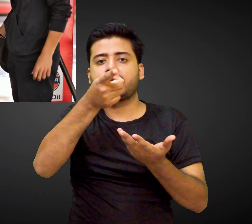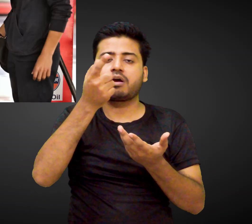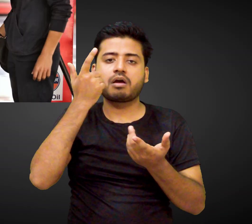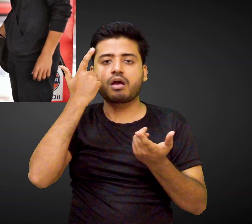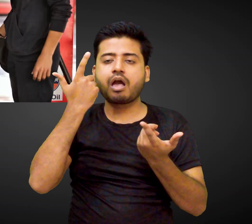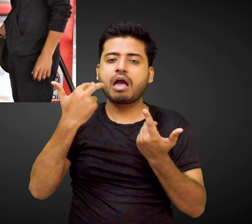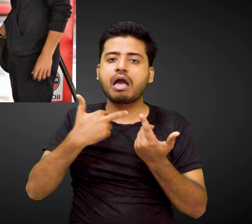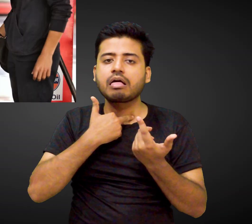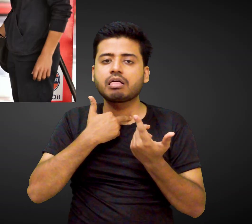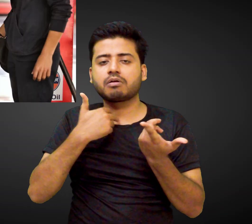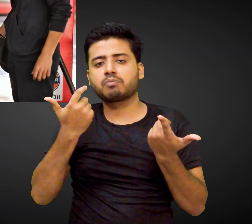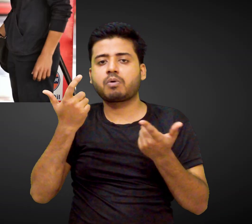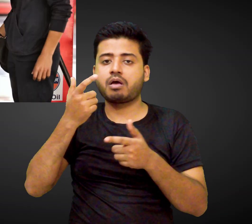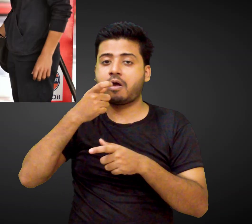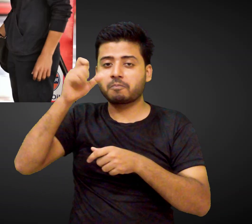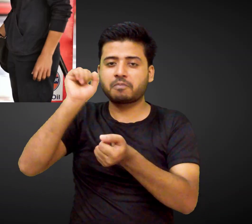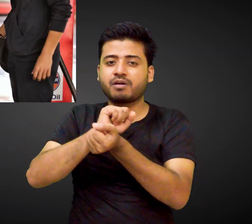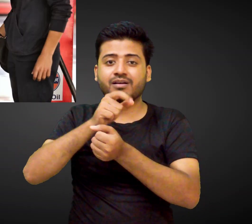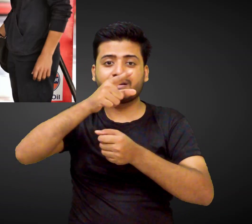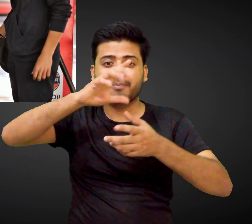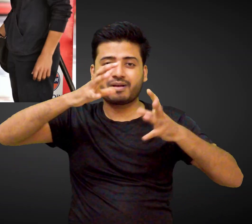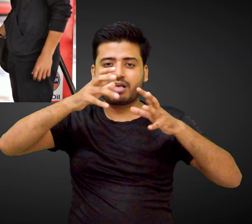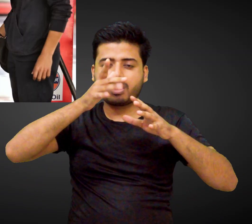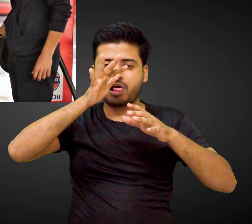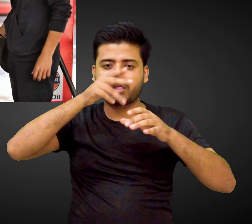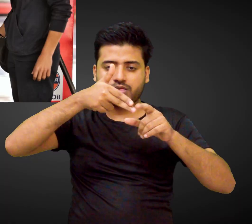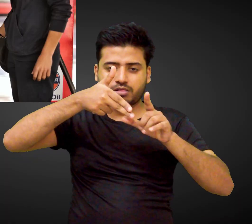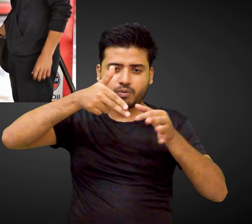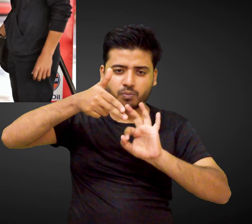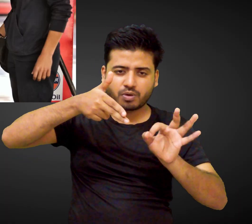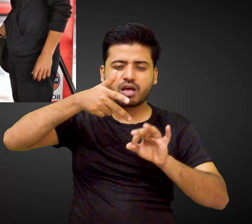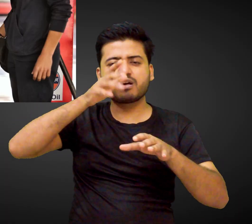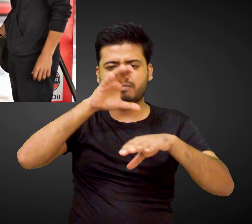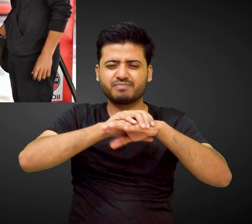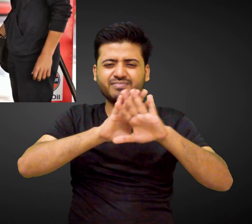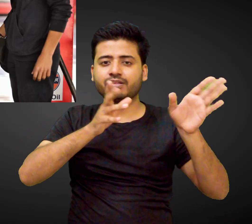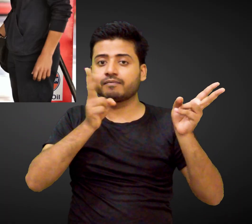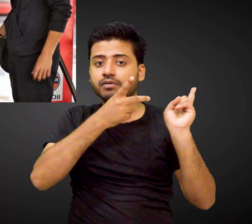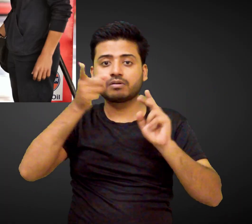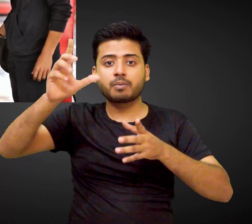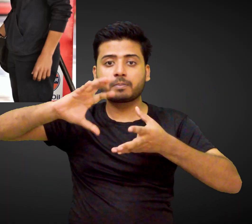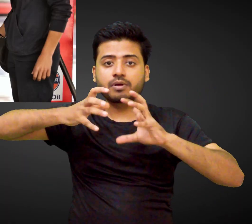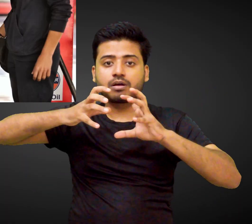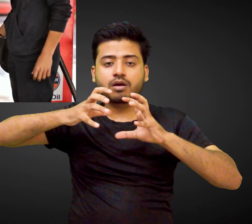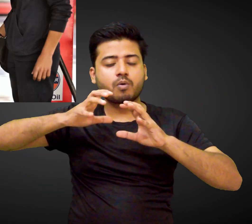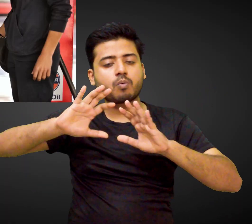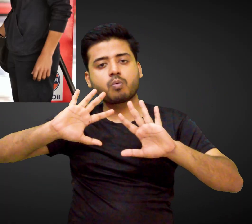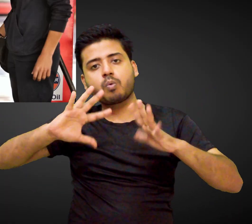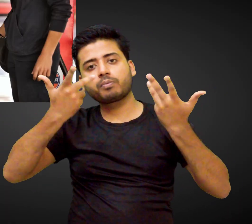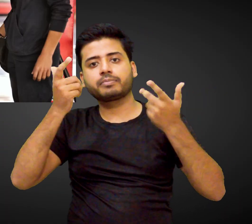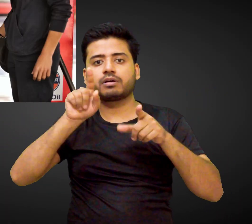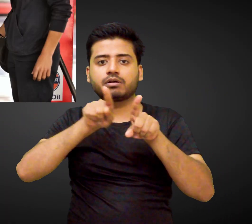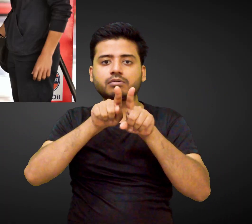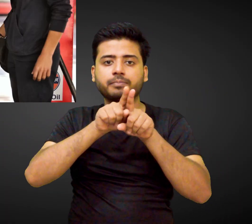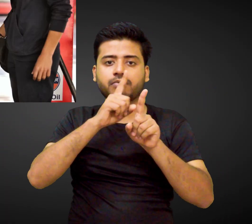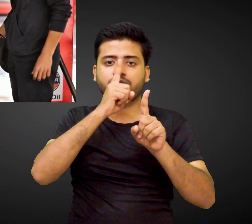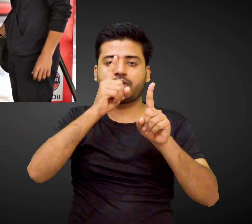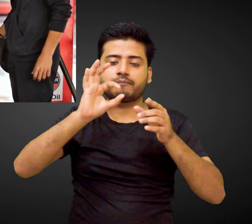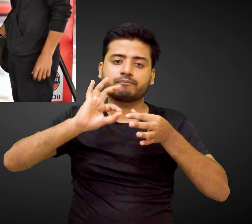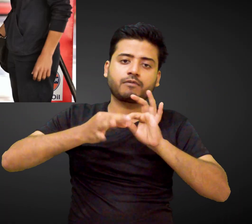oil, but the precise refining methods vary. Diesel is in principle easier to refine than gasoline. However, it contains